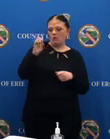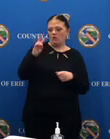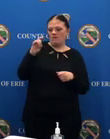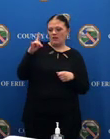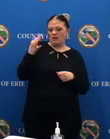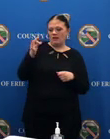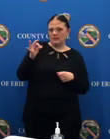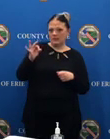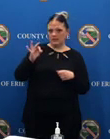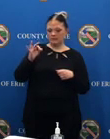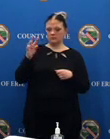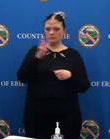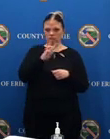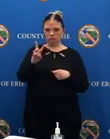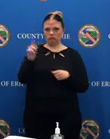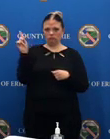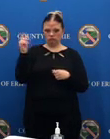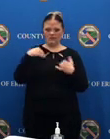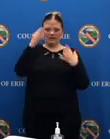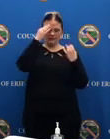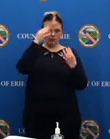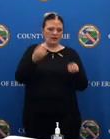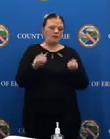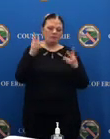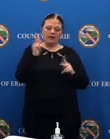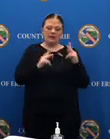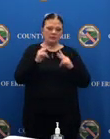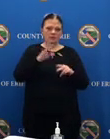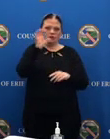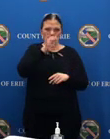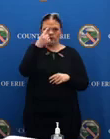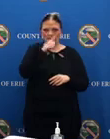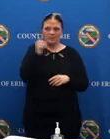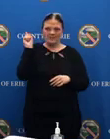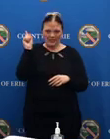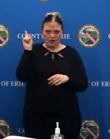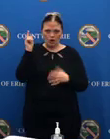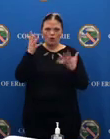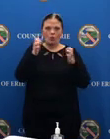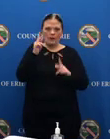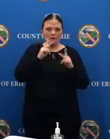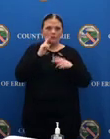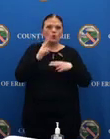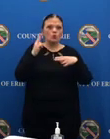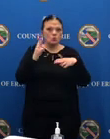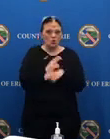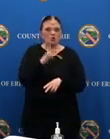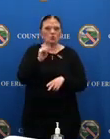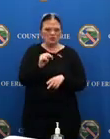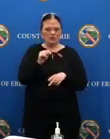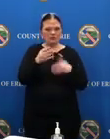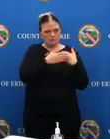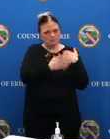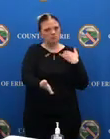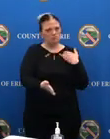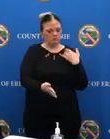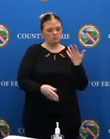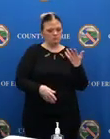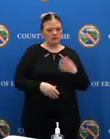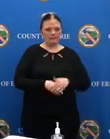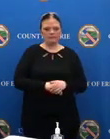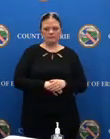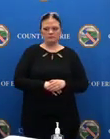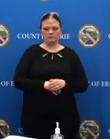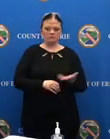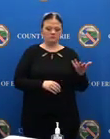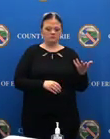erie.gov/COVID-19 page. It has the information that I know many people are looking for, so we just want people to utilize that as they go forth.